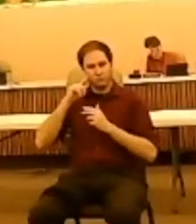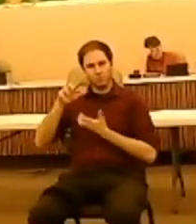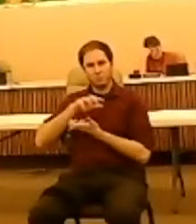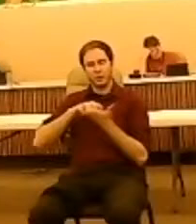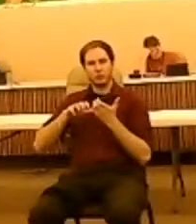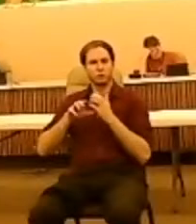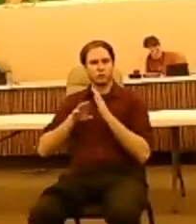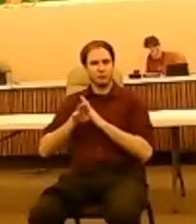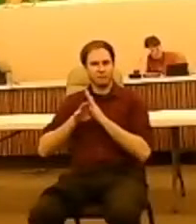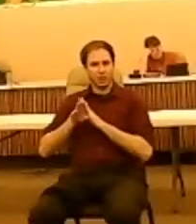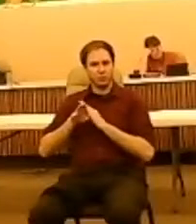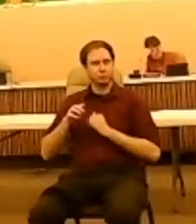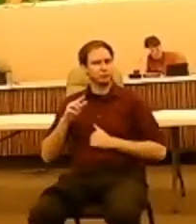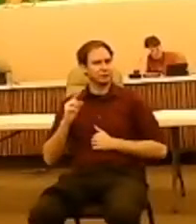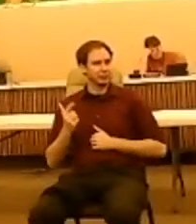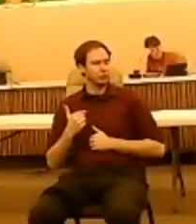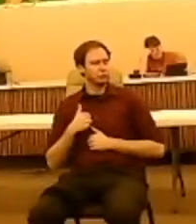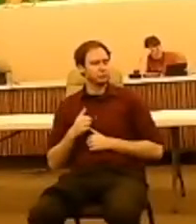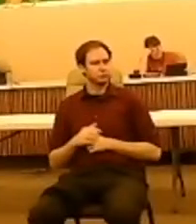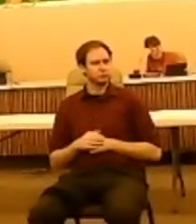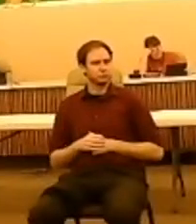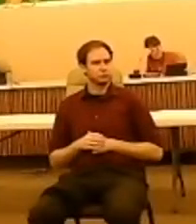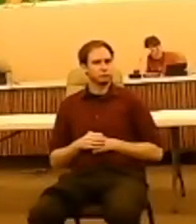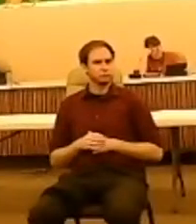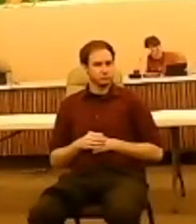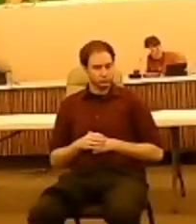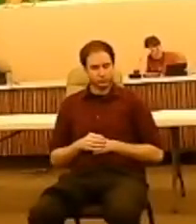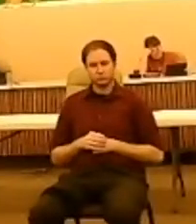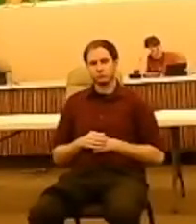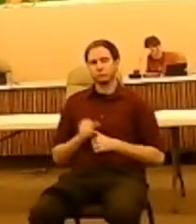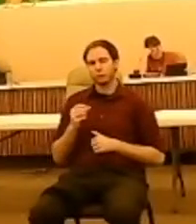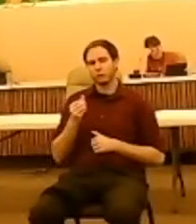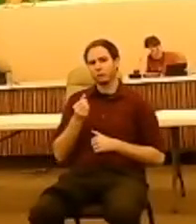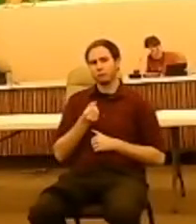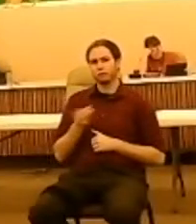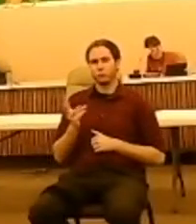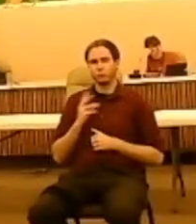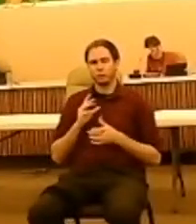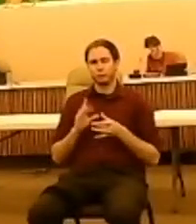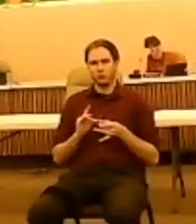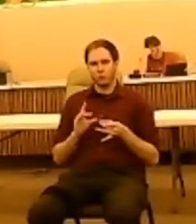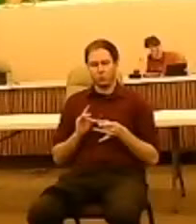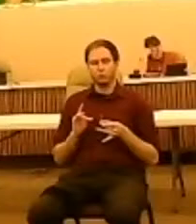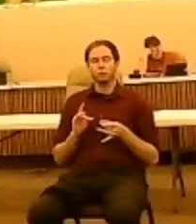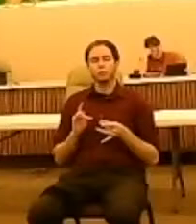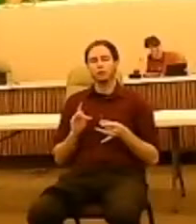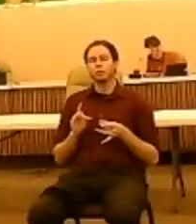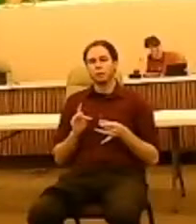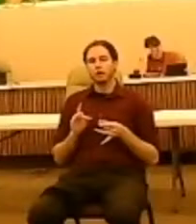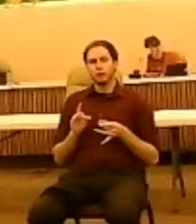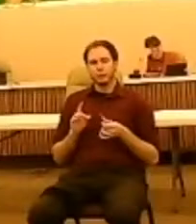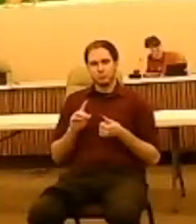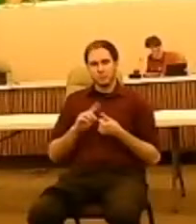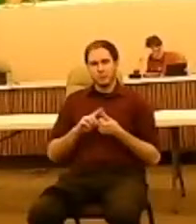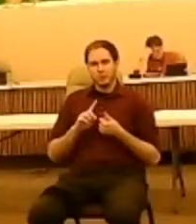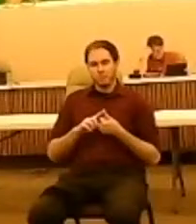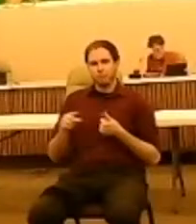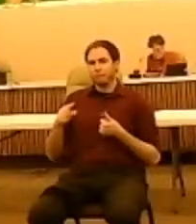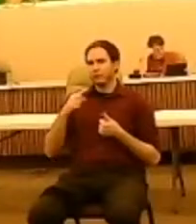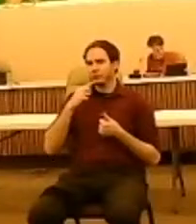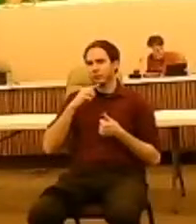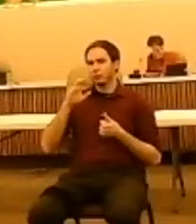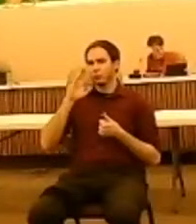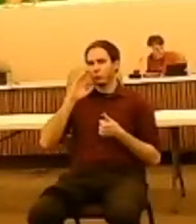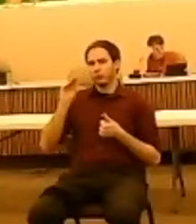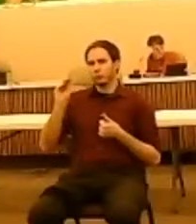mixed-use development. Seconded. So a couple things I'll note. It does note that they will be